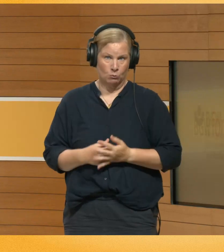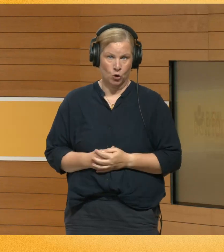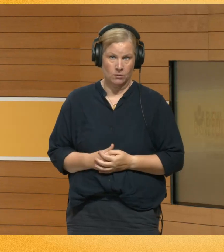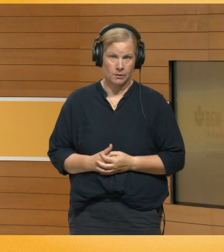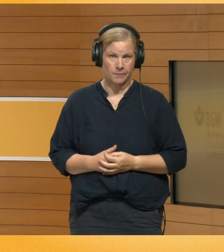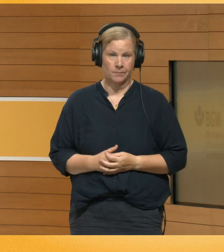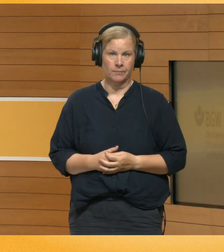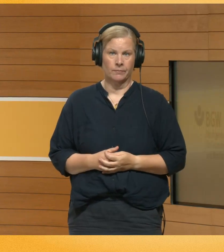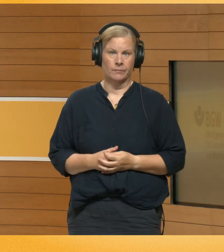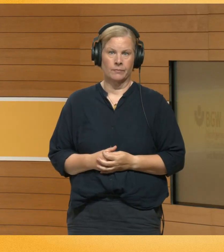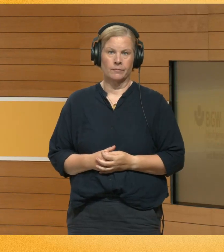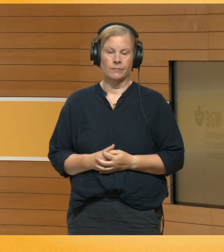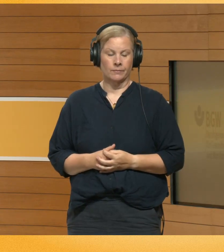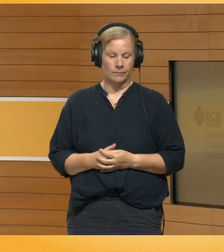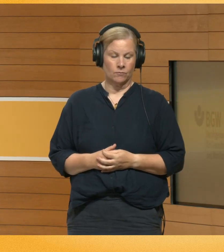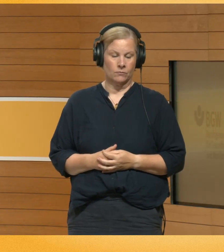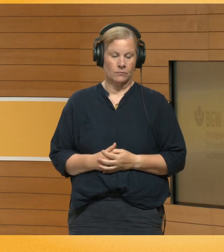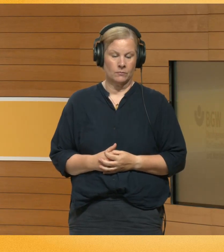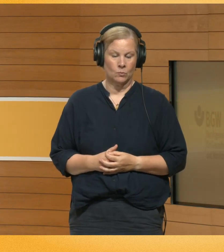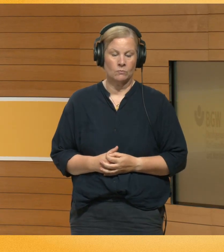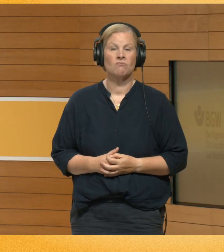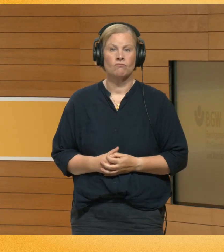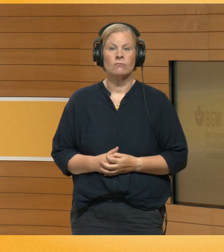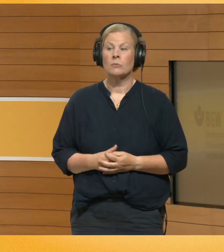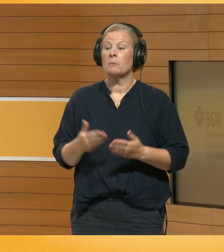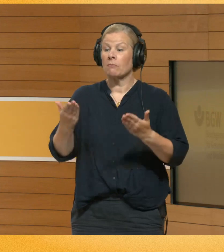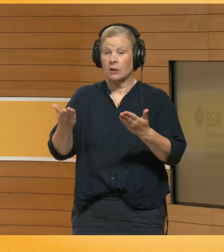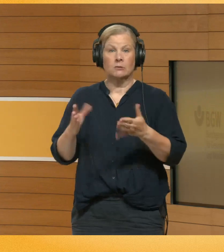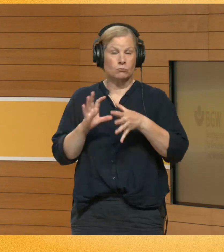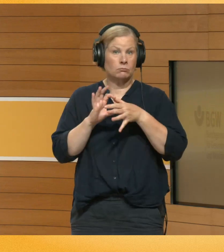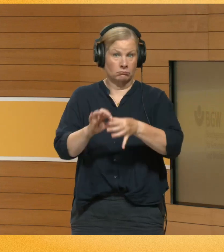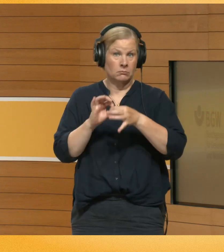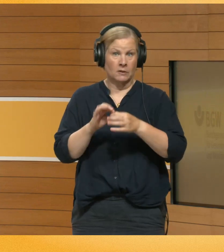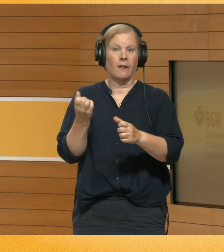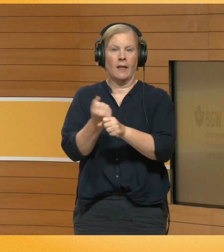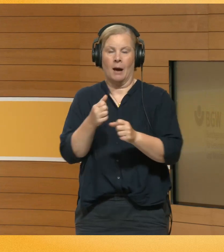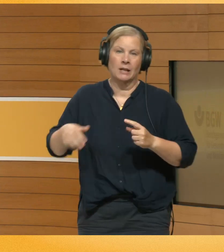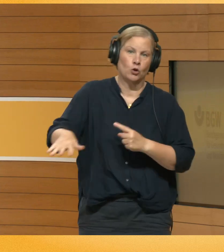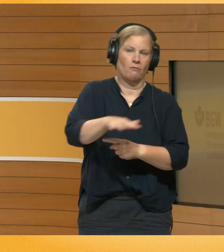environment. And when we talk about musculoskeletal diseases and injuries,